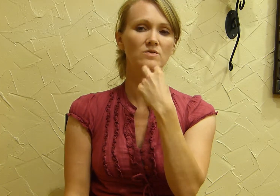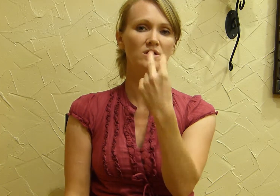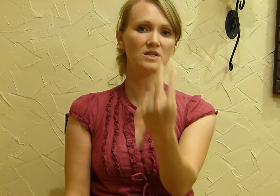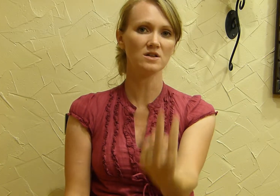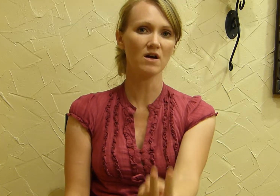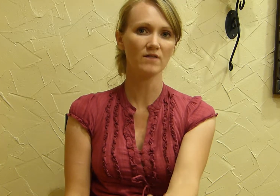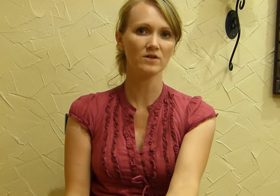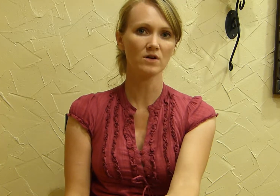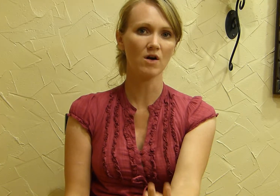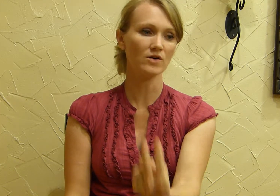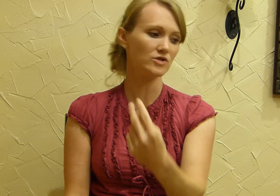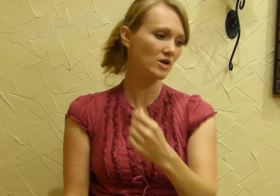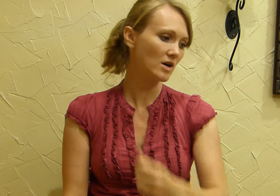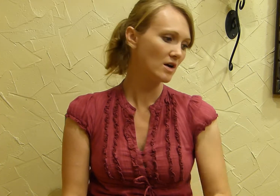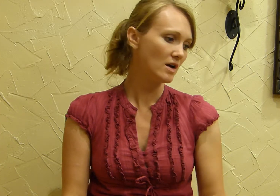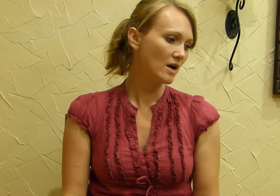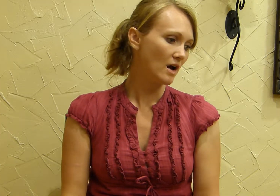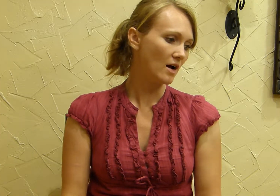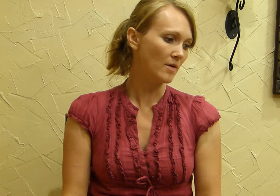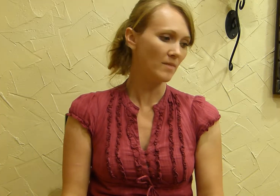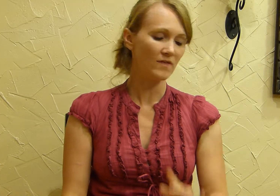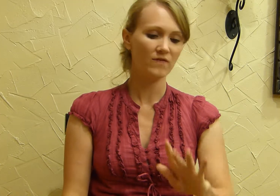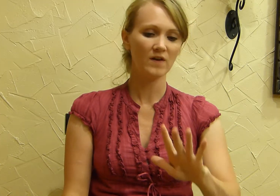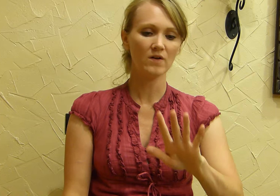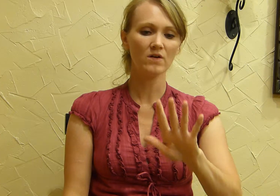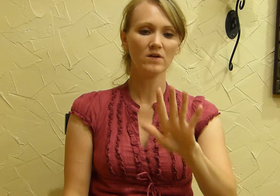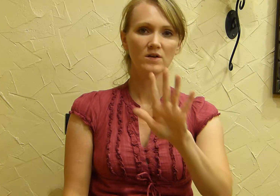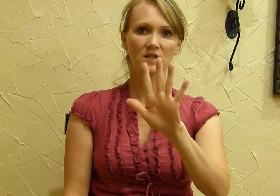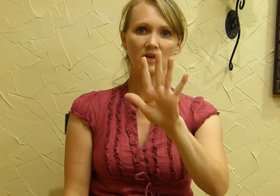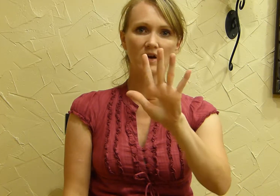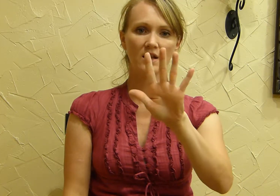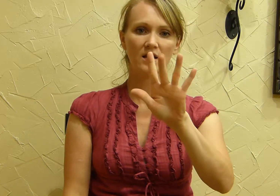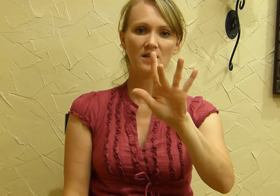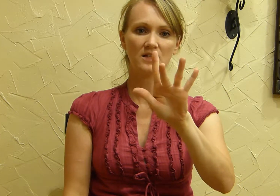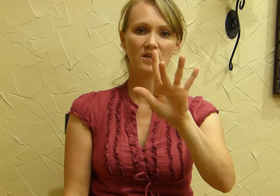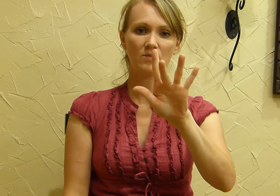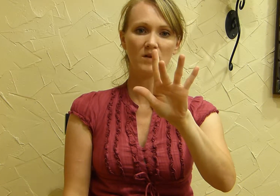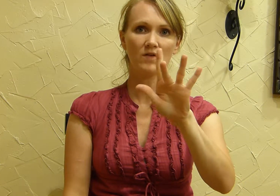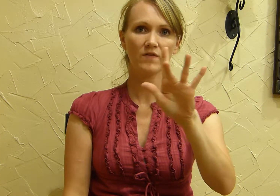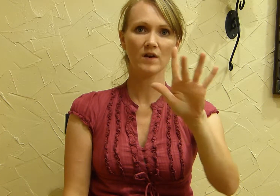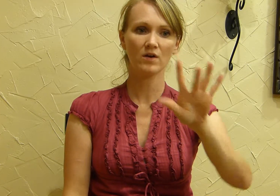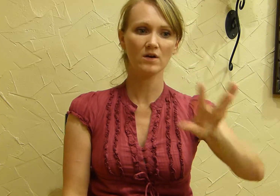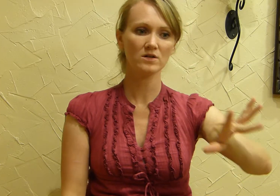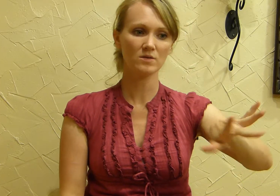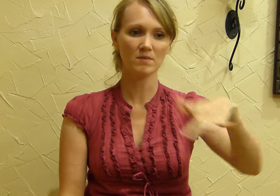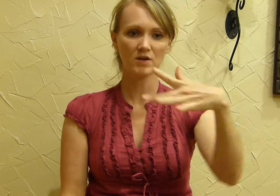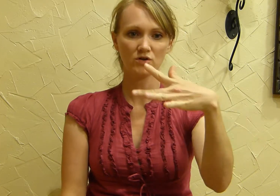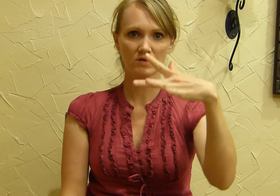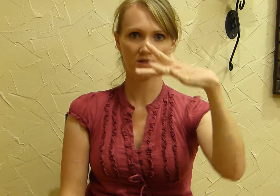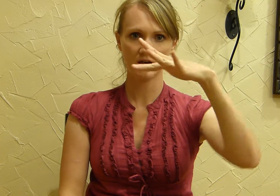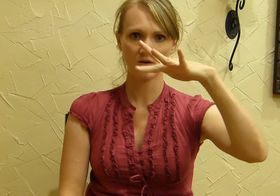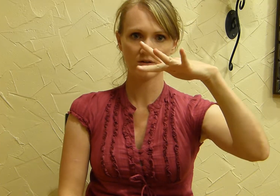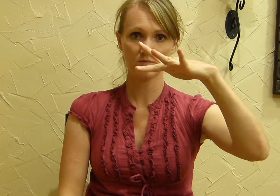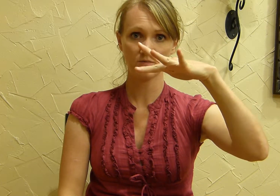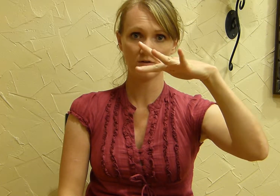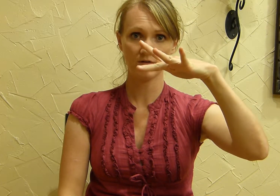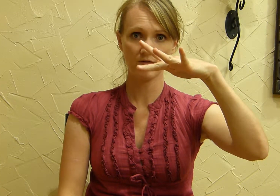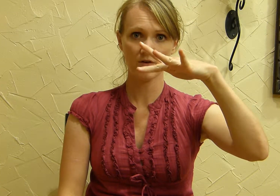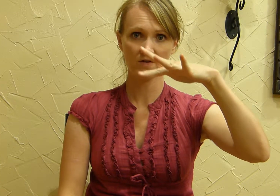really soft arch. Feel, take your hand like this, take your middle finger, so make sure, see how it's farther down